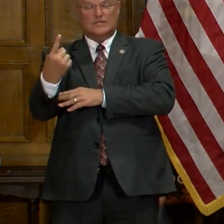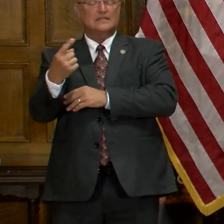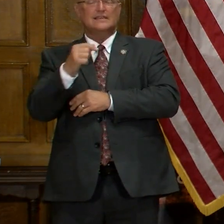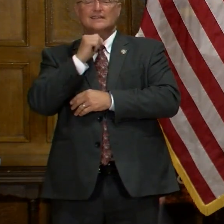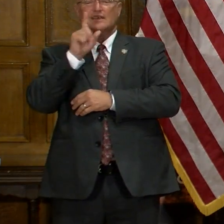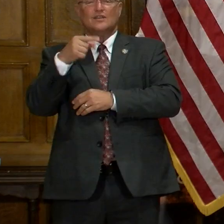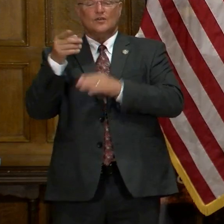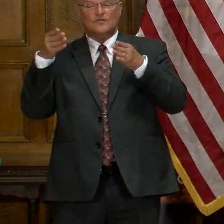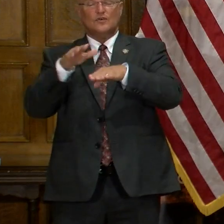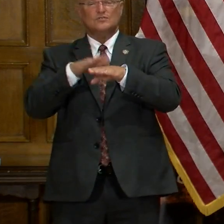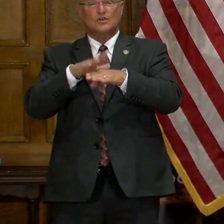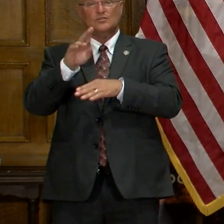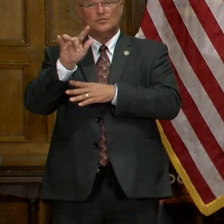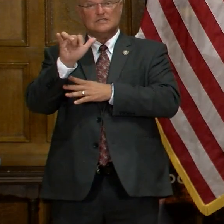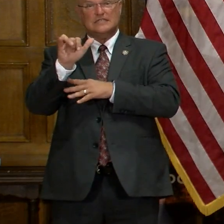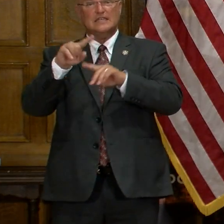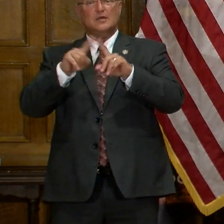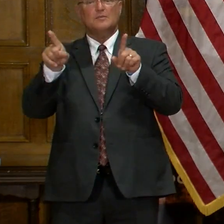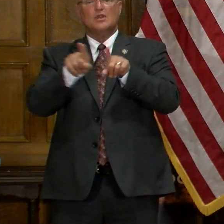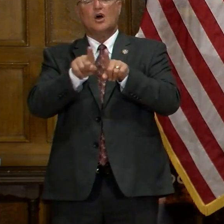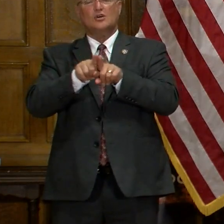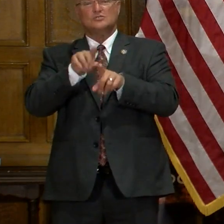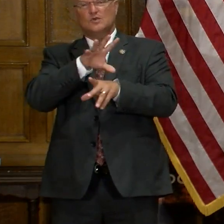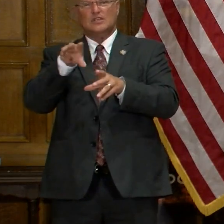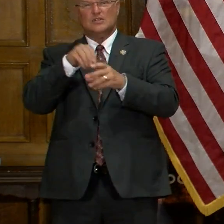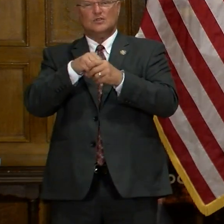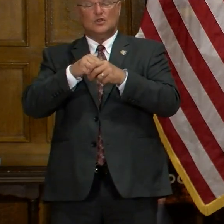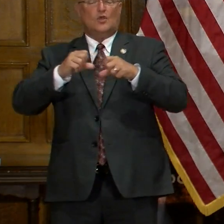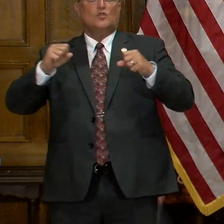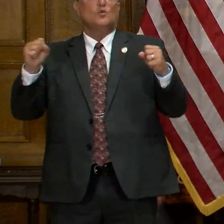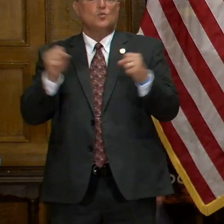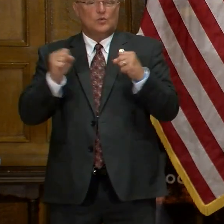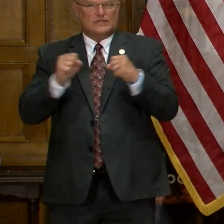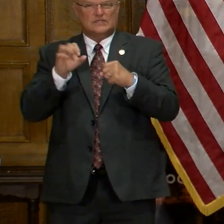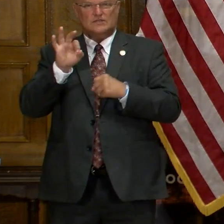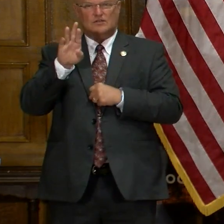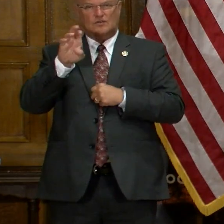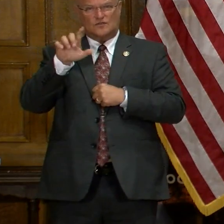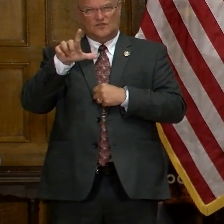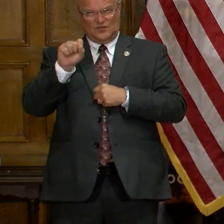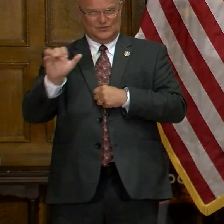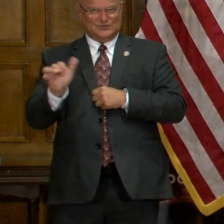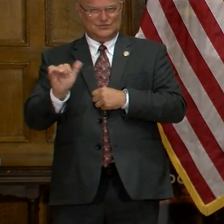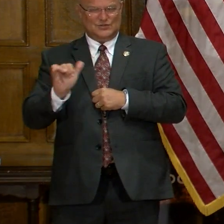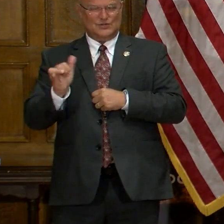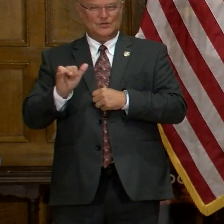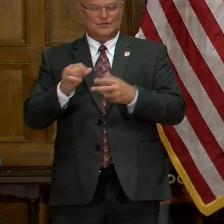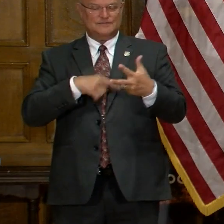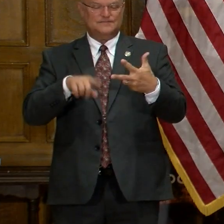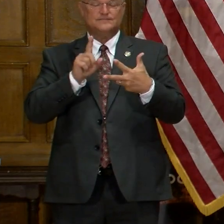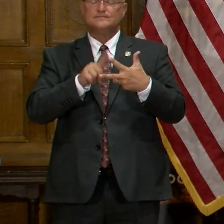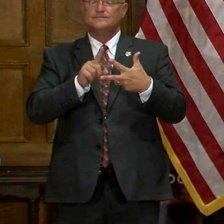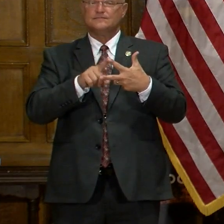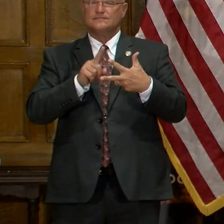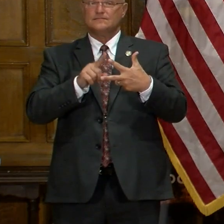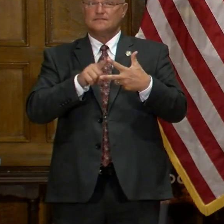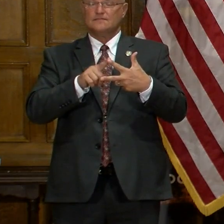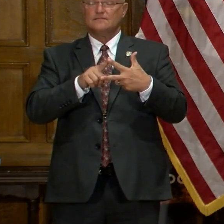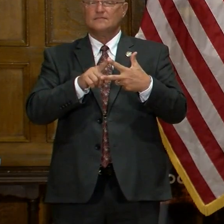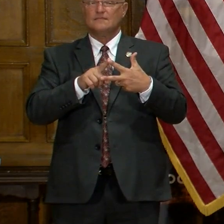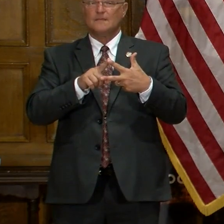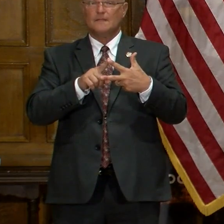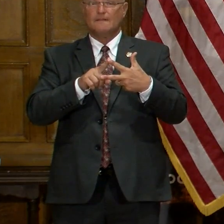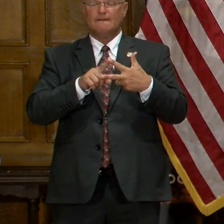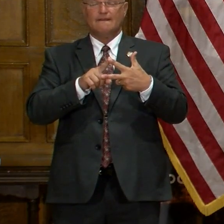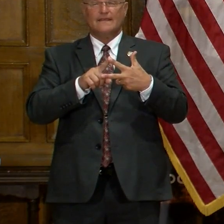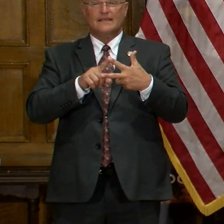only focusing on utility, but also including those winter heating fuels, as I mentioned earlier. The second thing to mention is that,